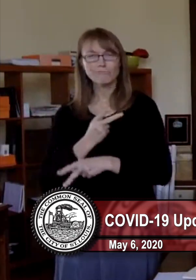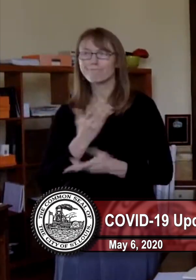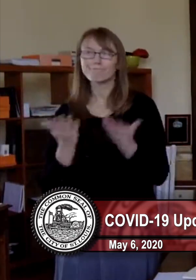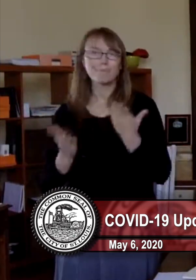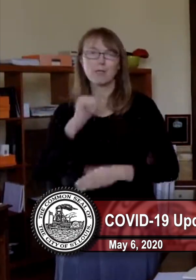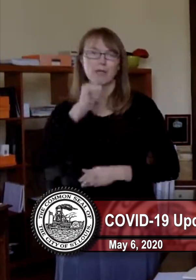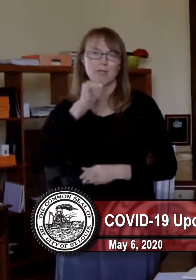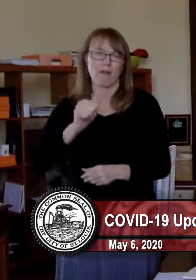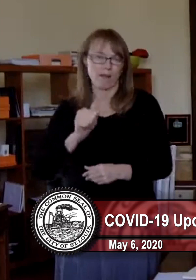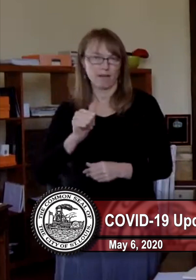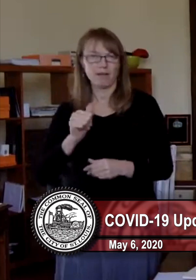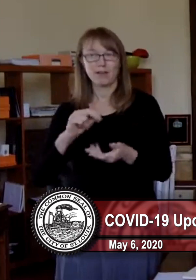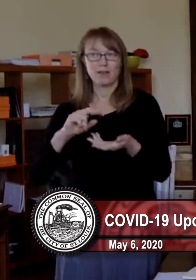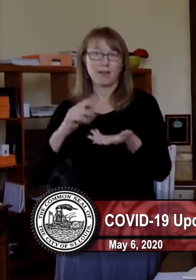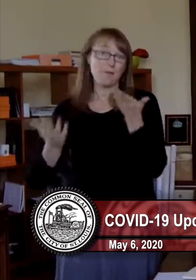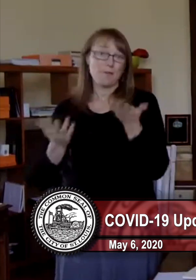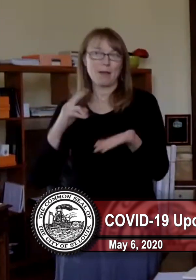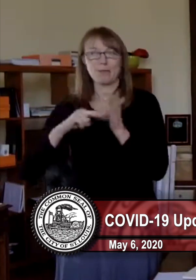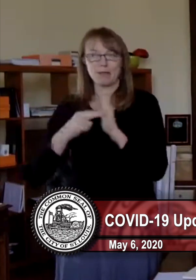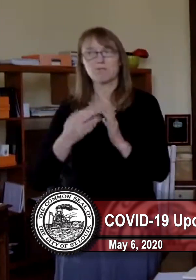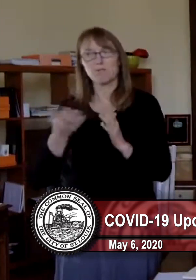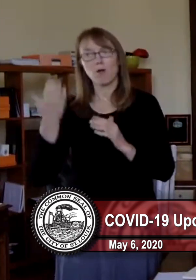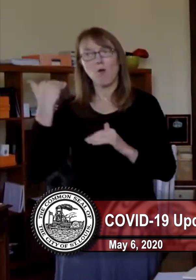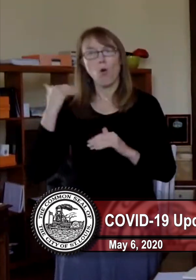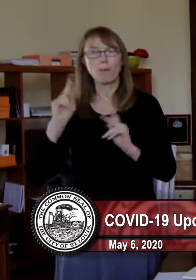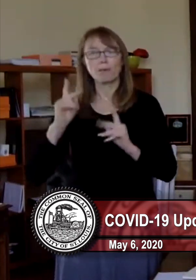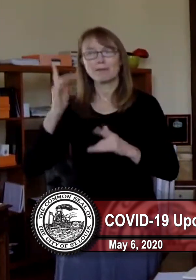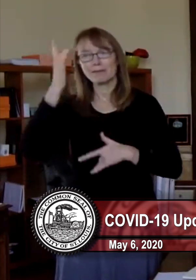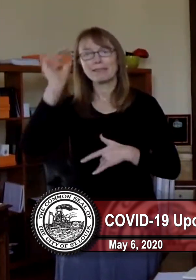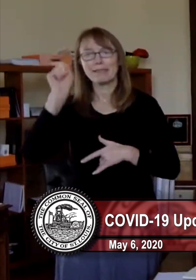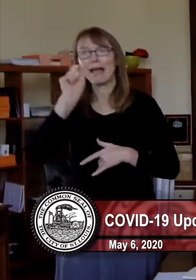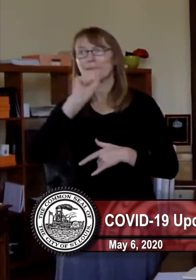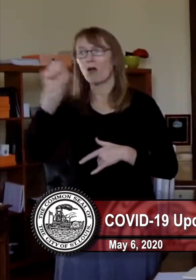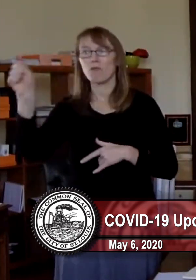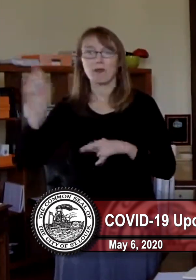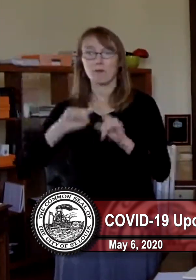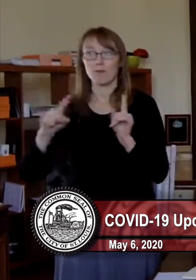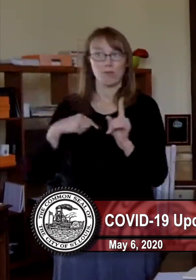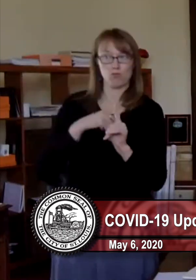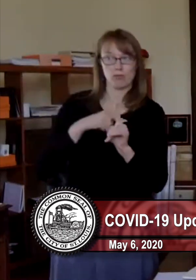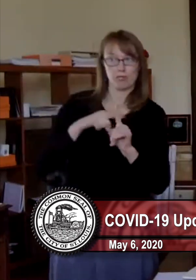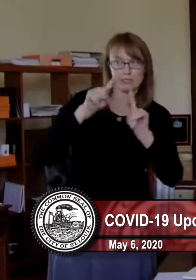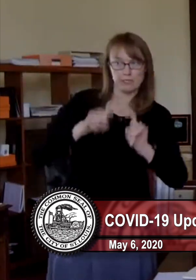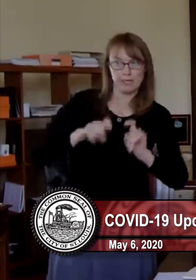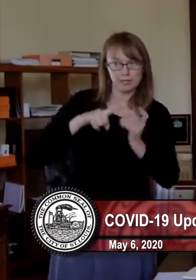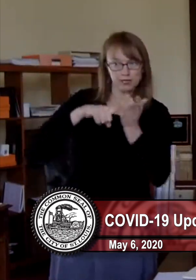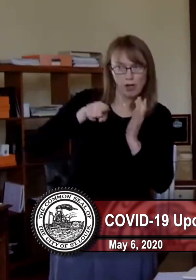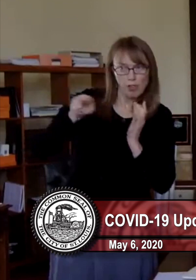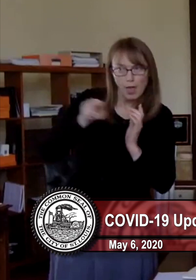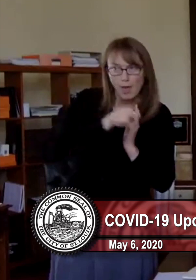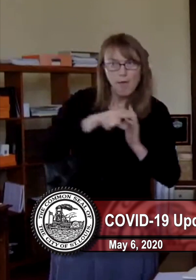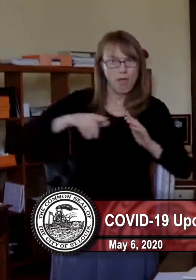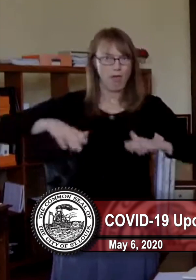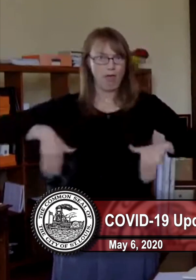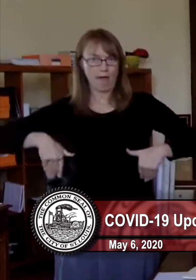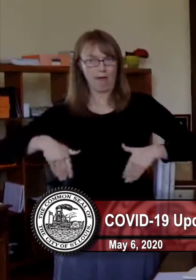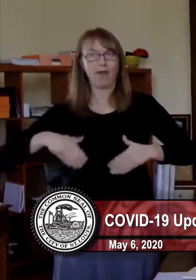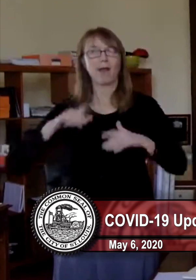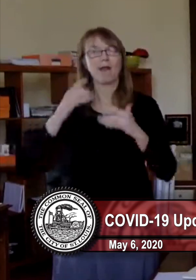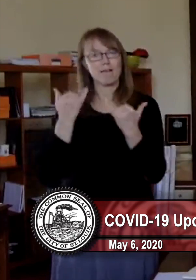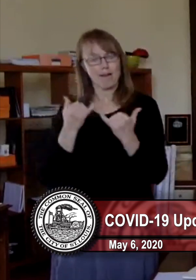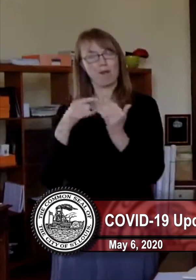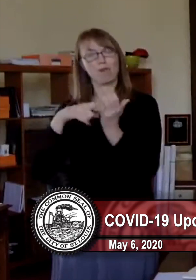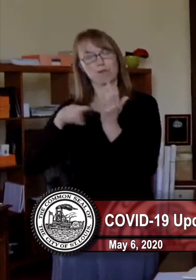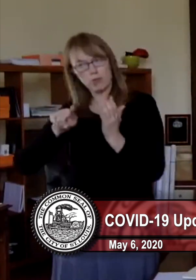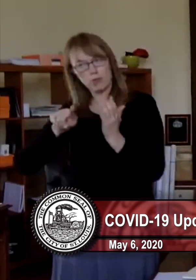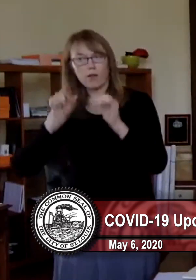to identify them. So still looking at hospitalizations closely. So what does it mean to reopen businesses